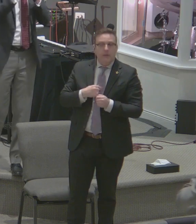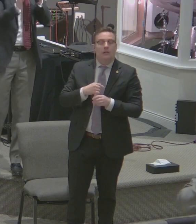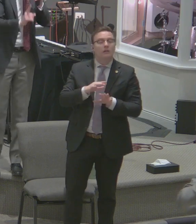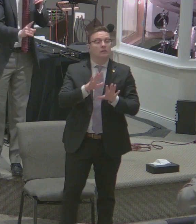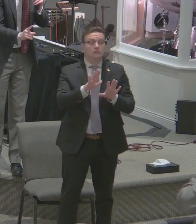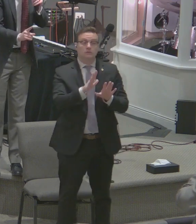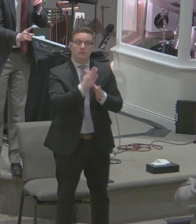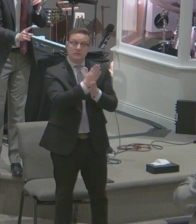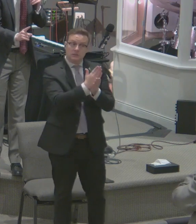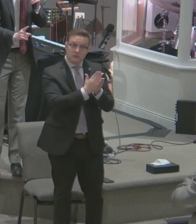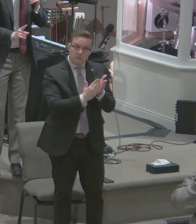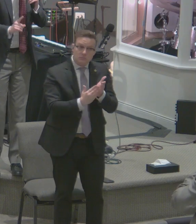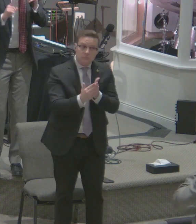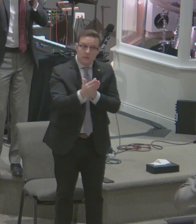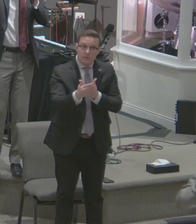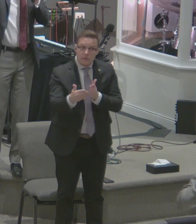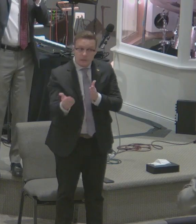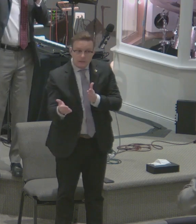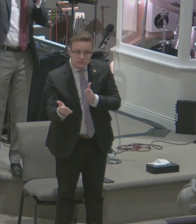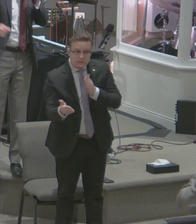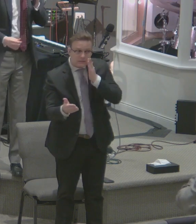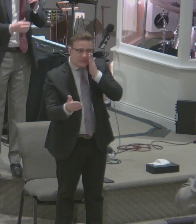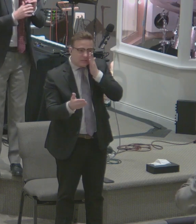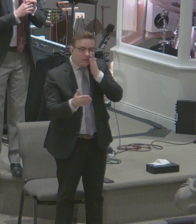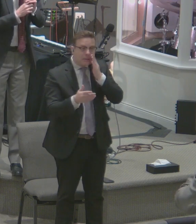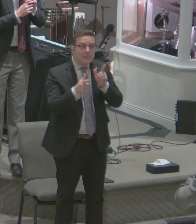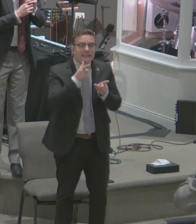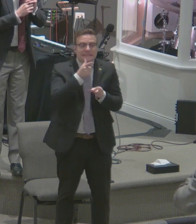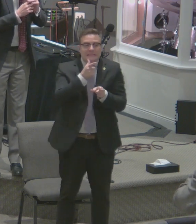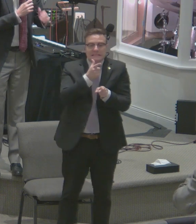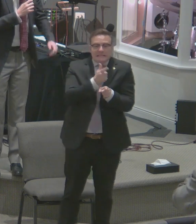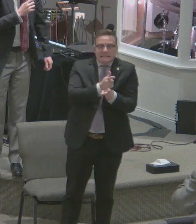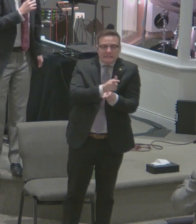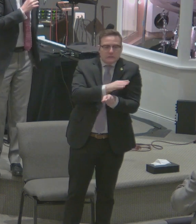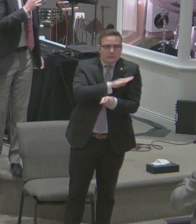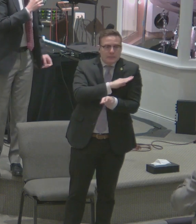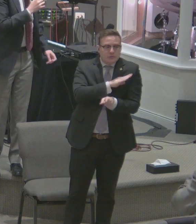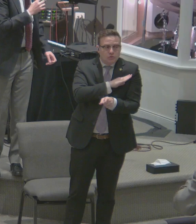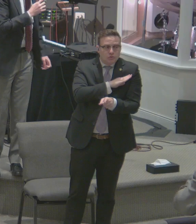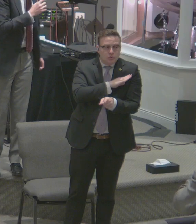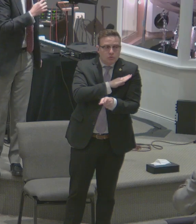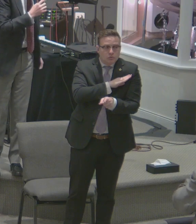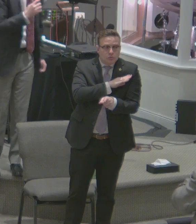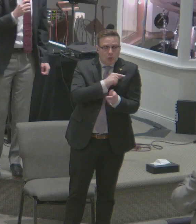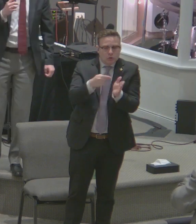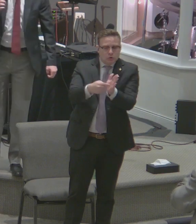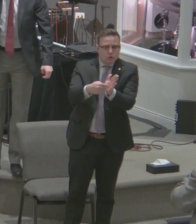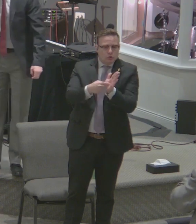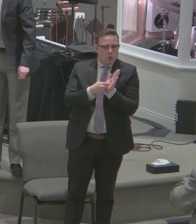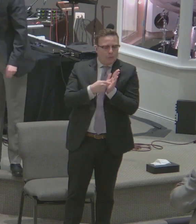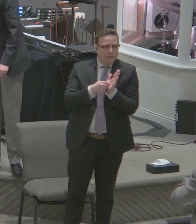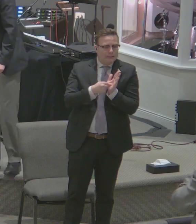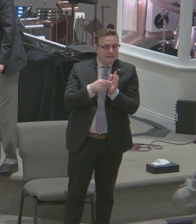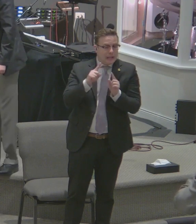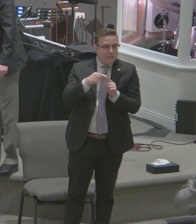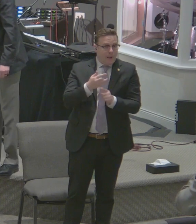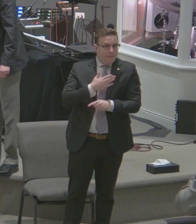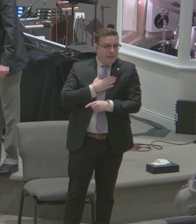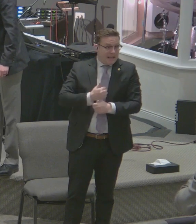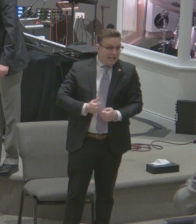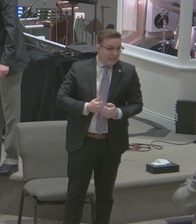There are some things that Sister Betcher has showed me about my